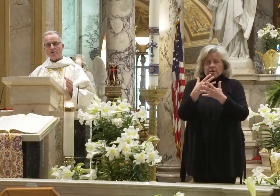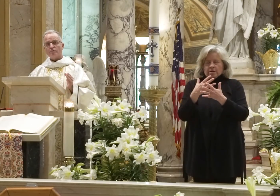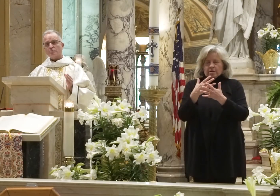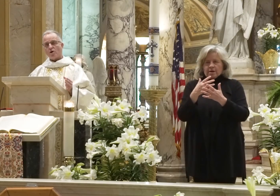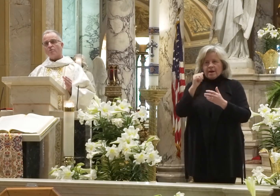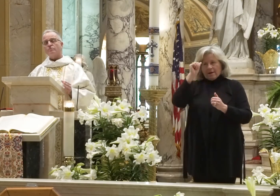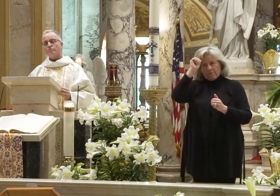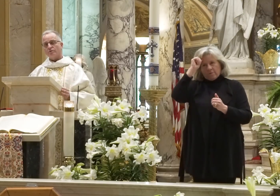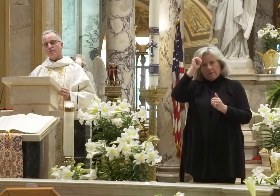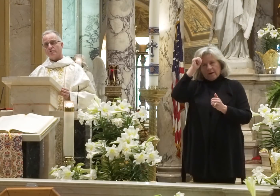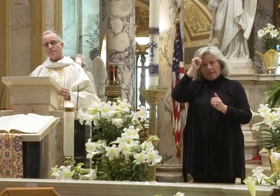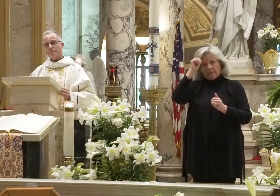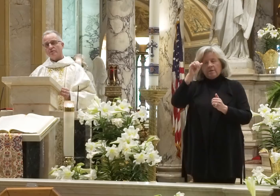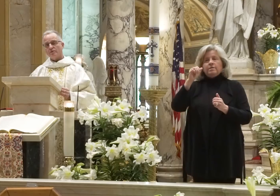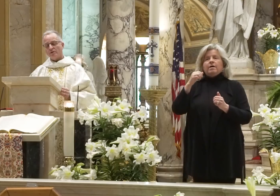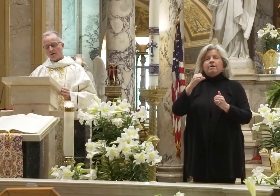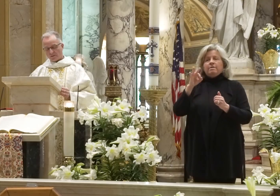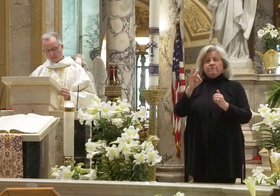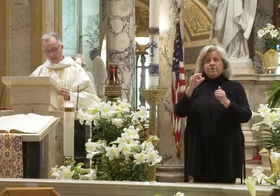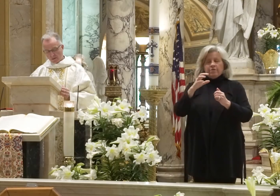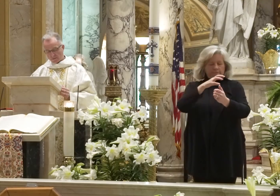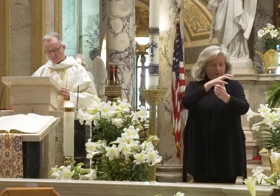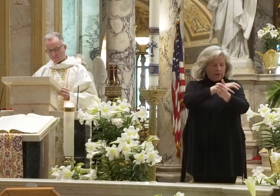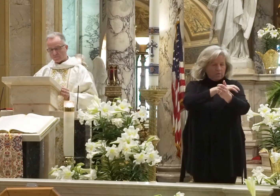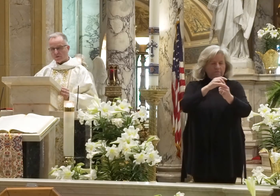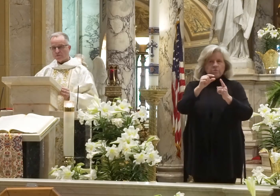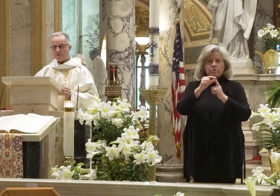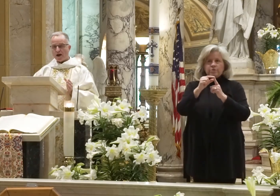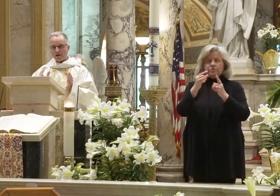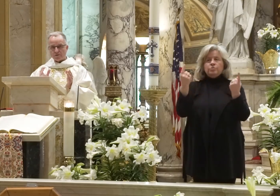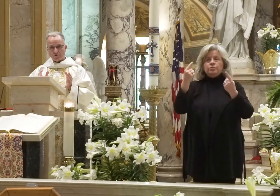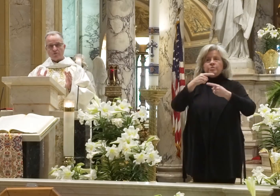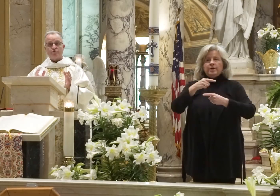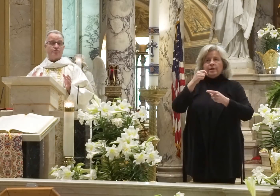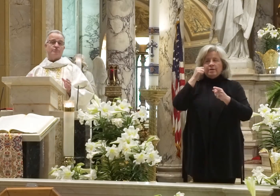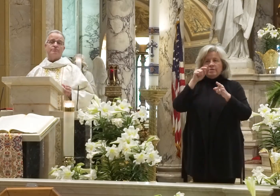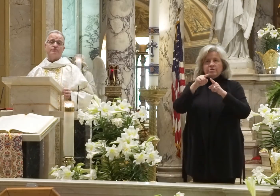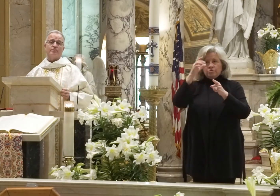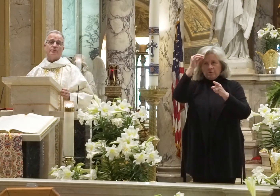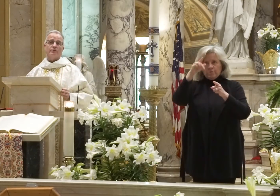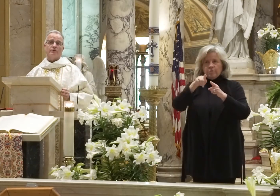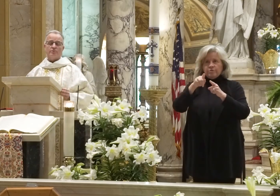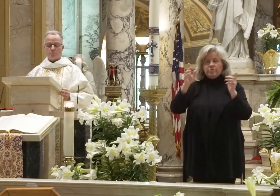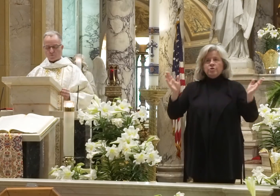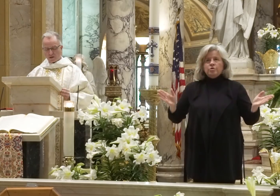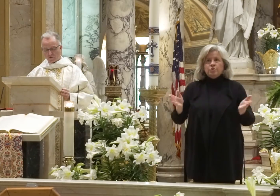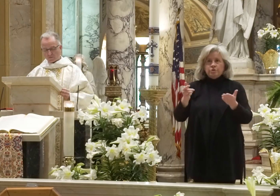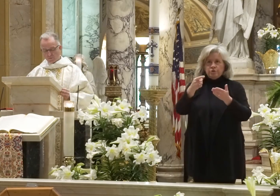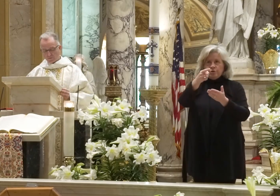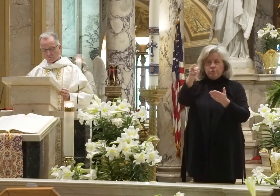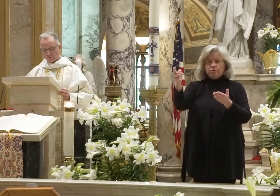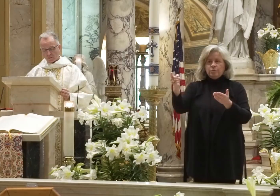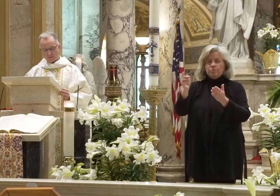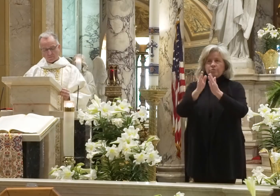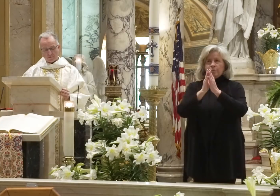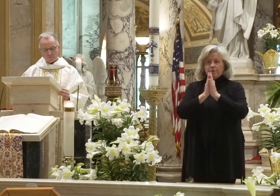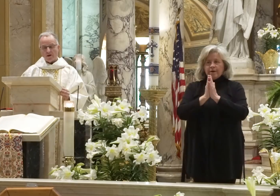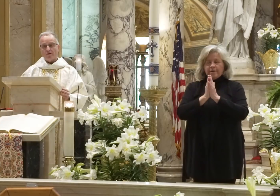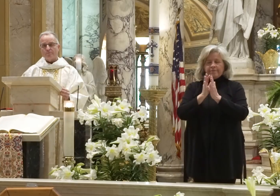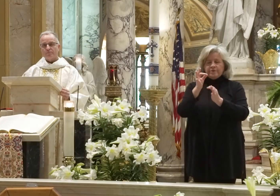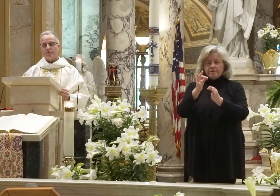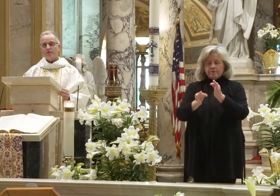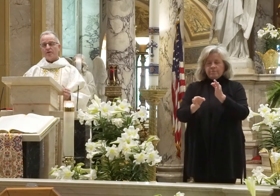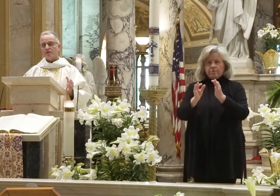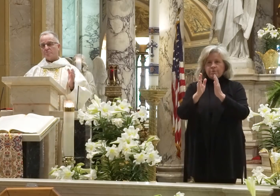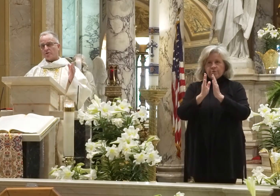I'm reminded of those powerful words. And today, my sisters and brothers, I encourage you to pray this beautiful, simple